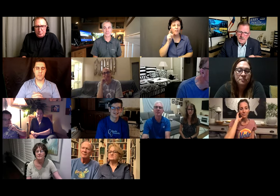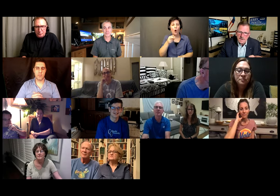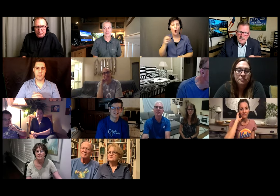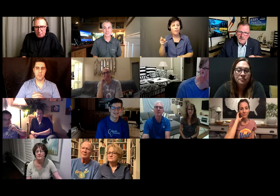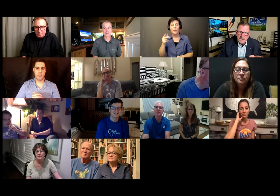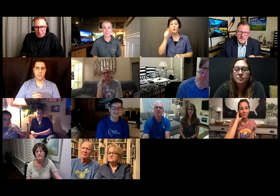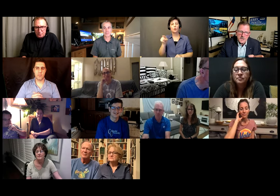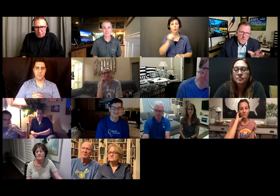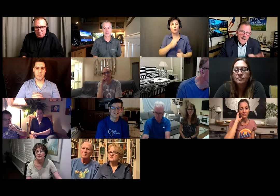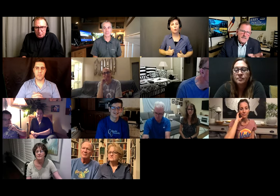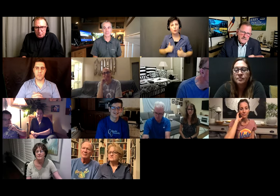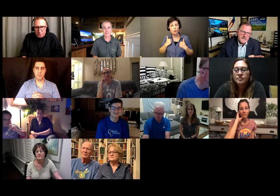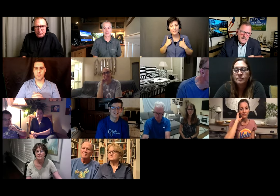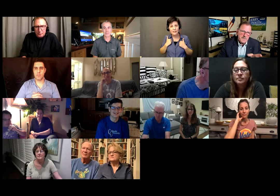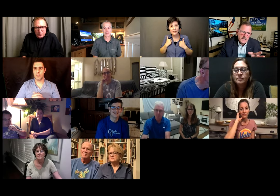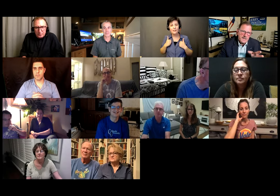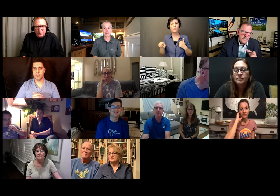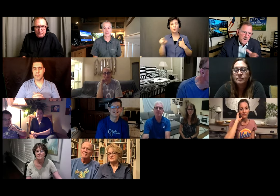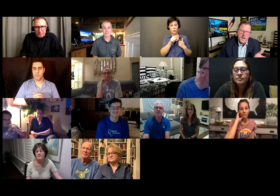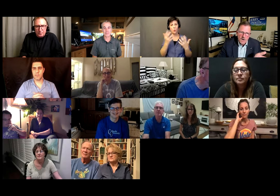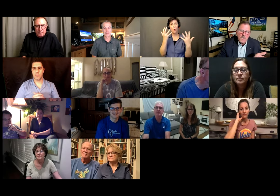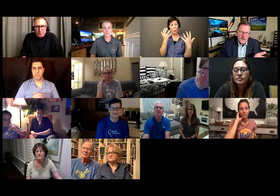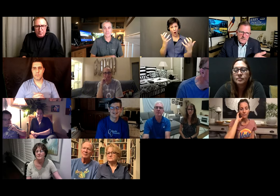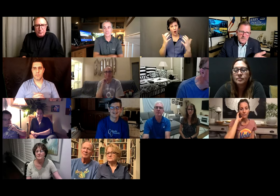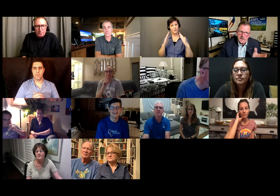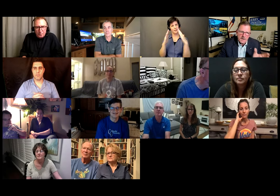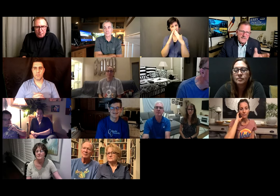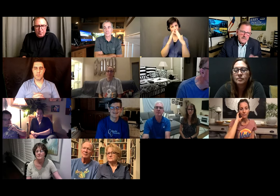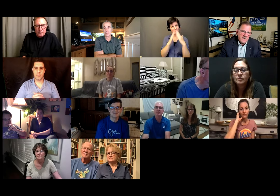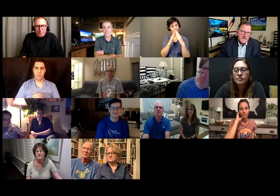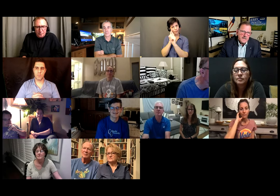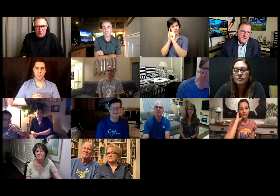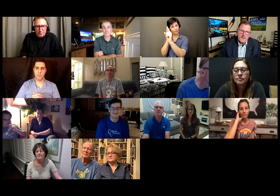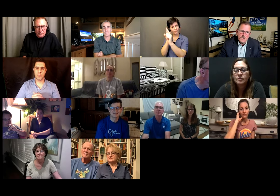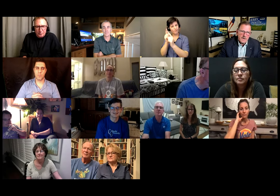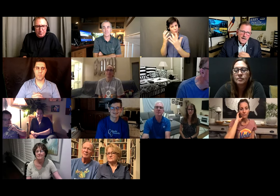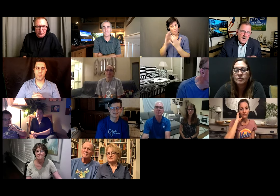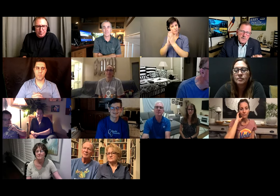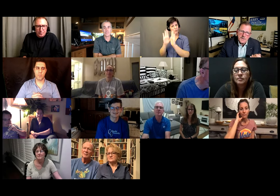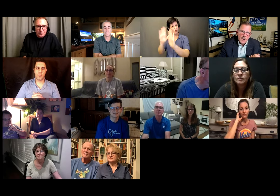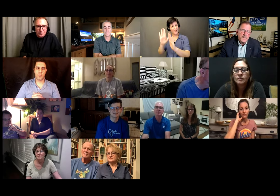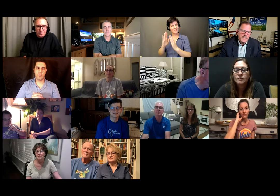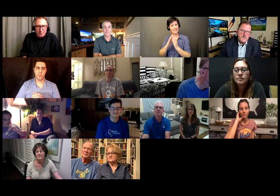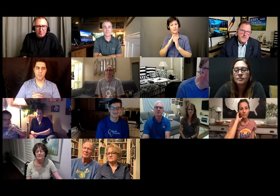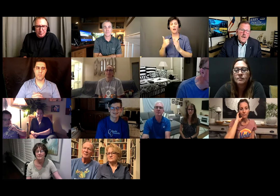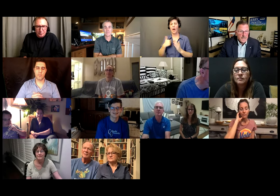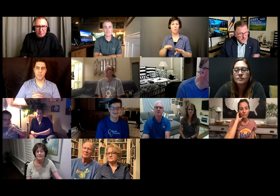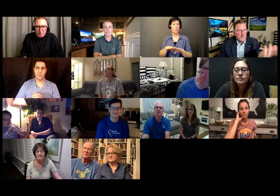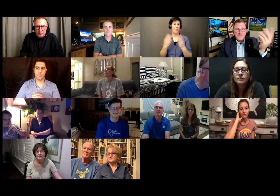live here and you want this city to be what we all want it to be, a great city. So I will be open